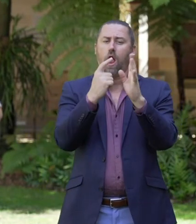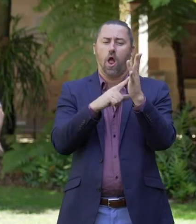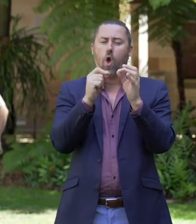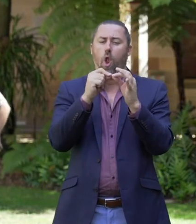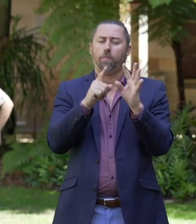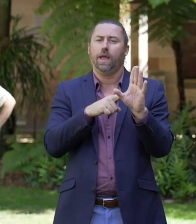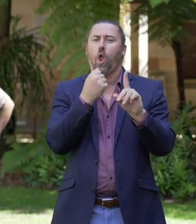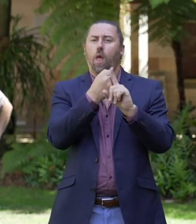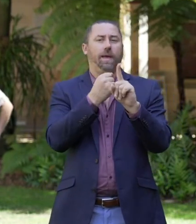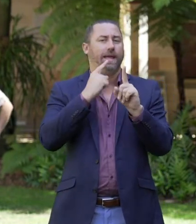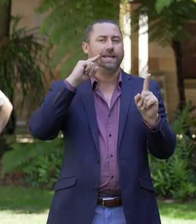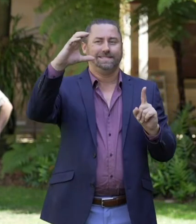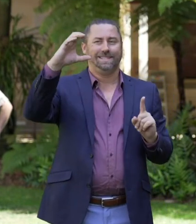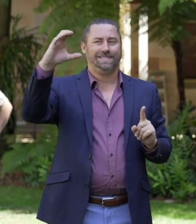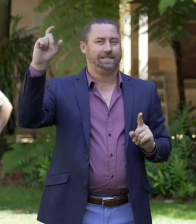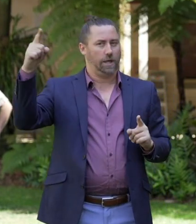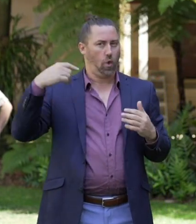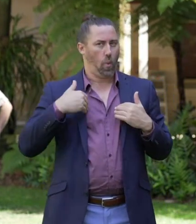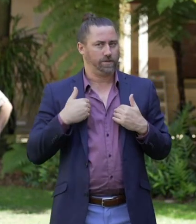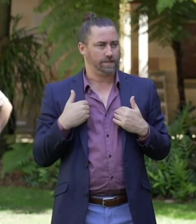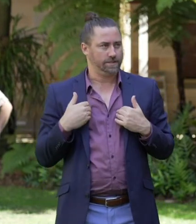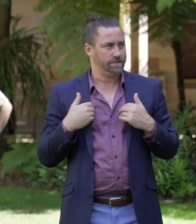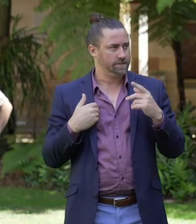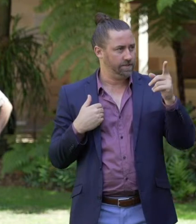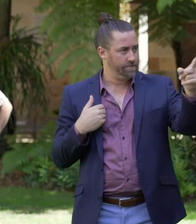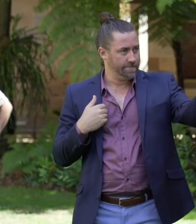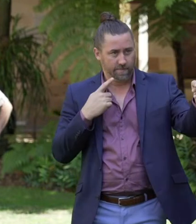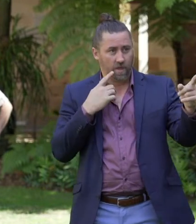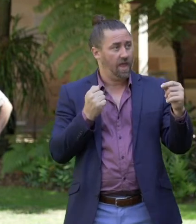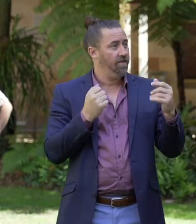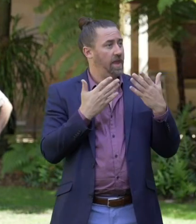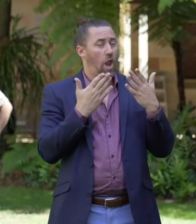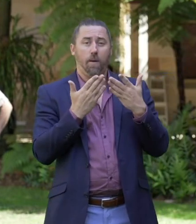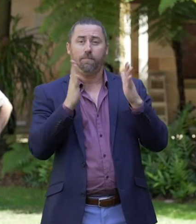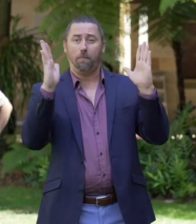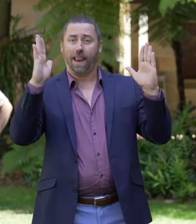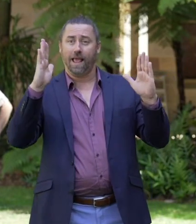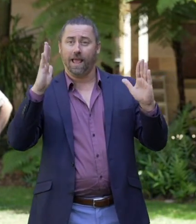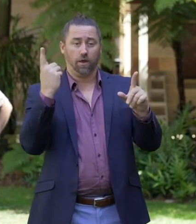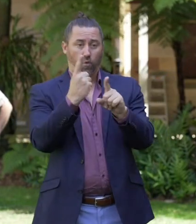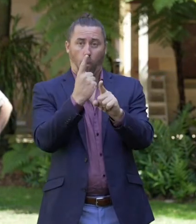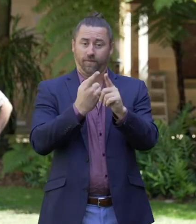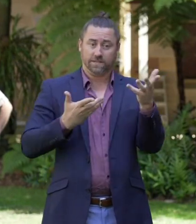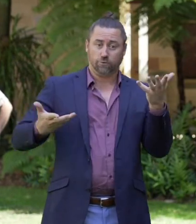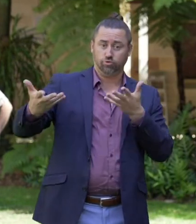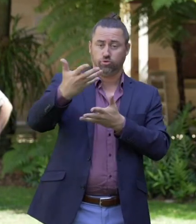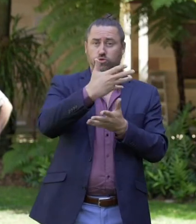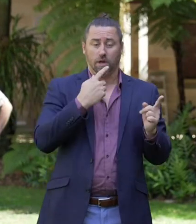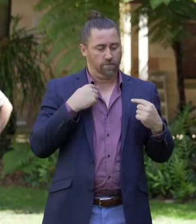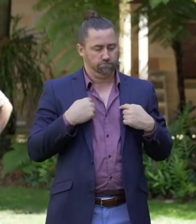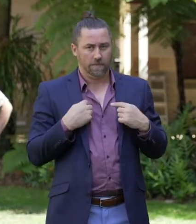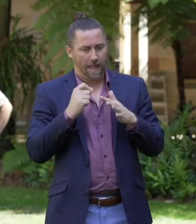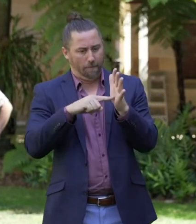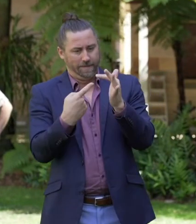I understand the Triple C's looking at that. Would there be a public hearing? Sorry? Would there be a public hearing? That's a matter for Peter